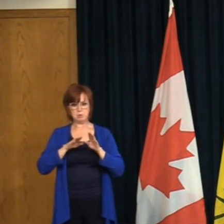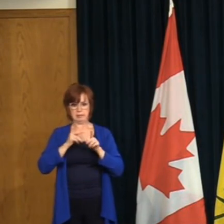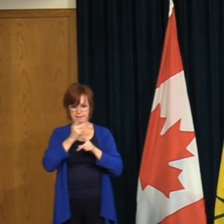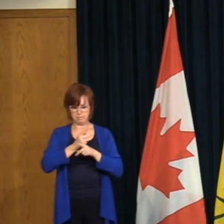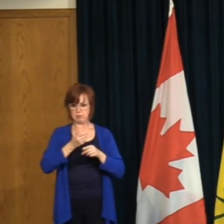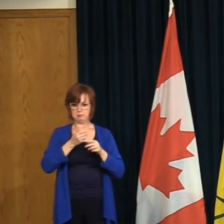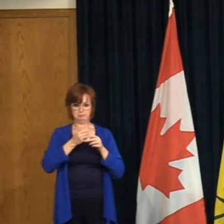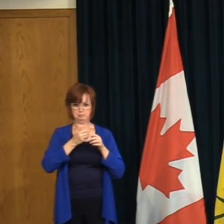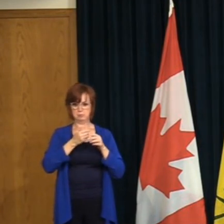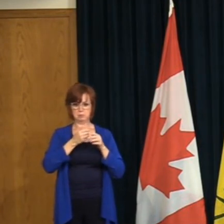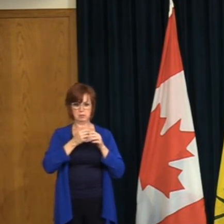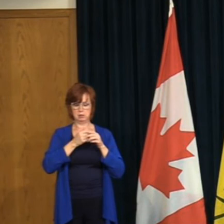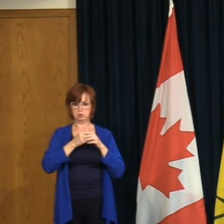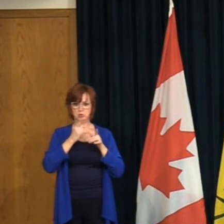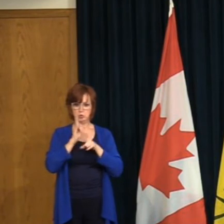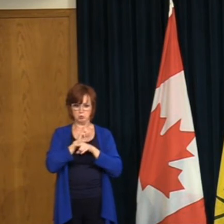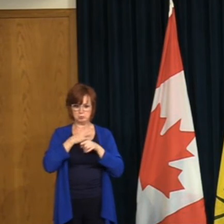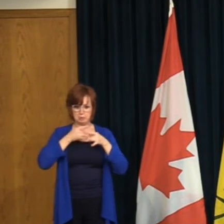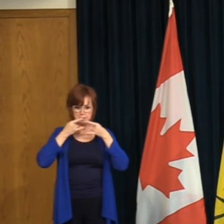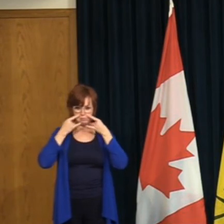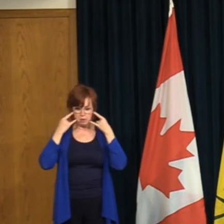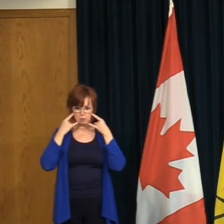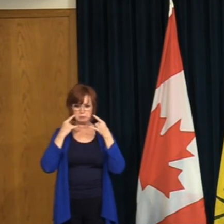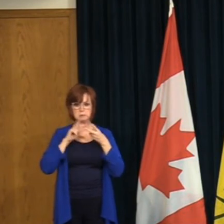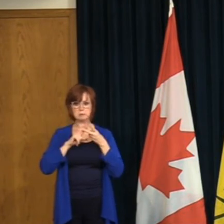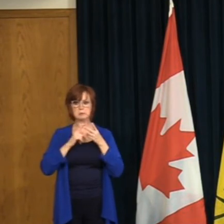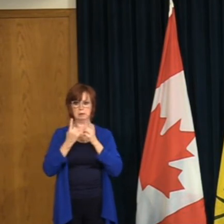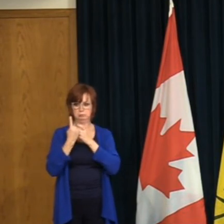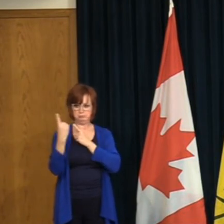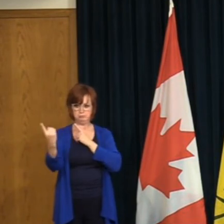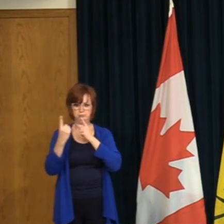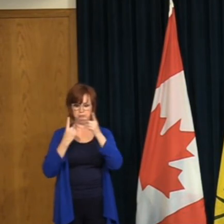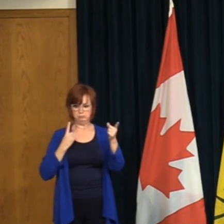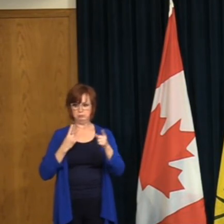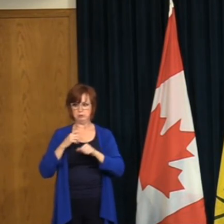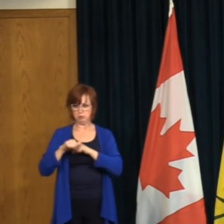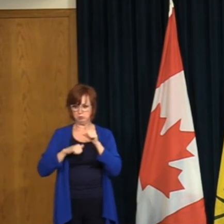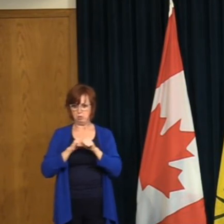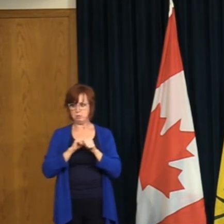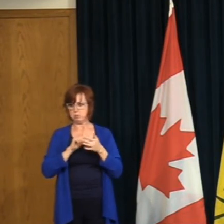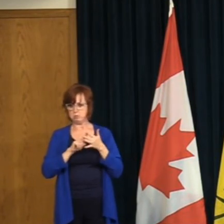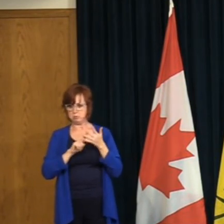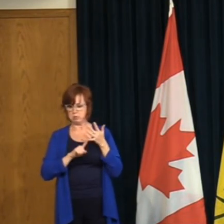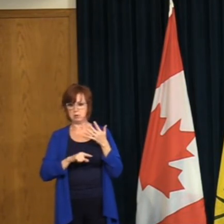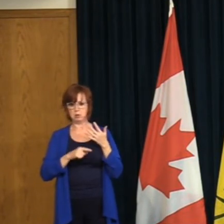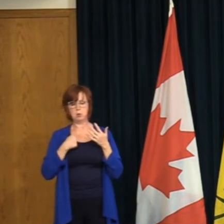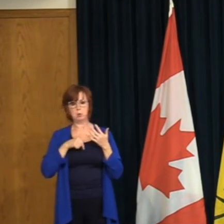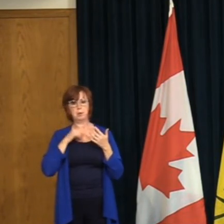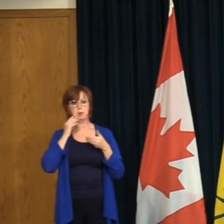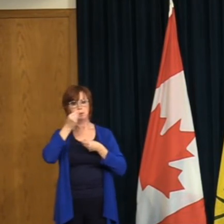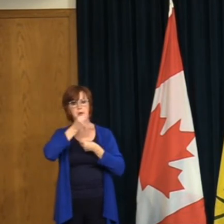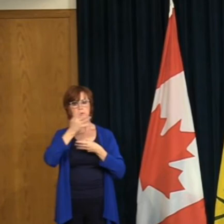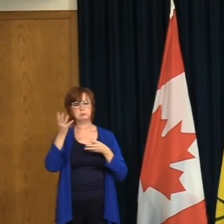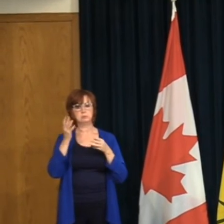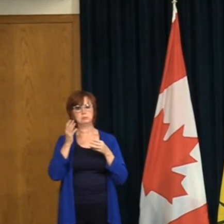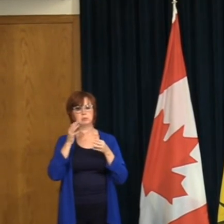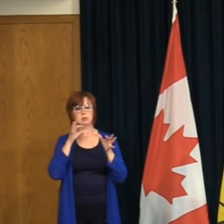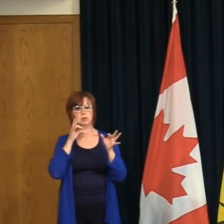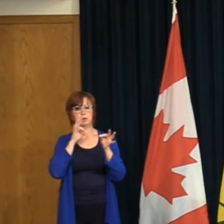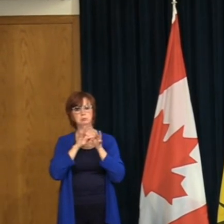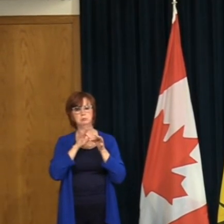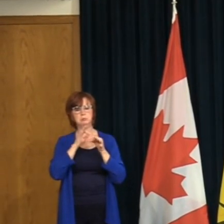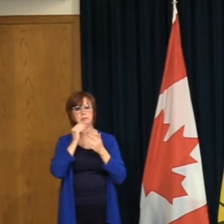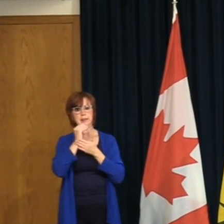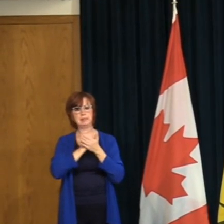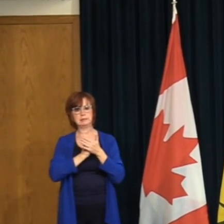home when required. So we will be providing an updated indicator list that will inform all of us in terms